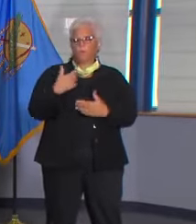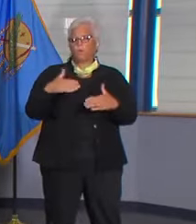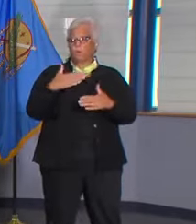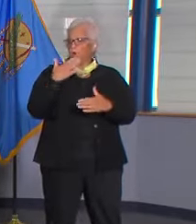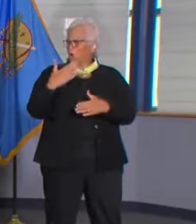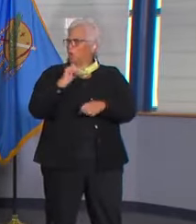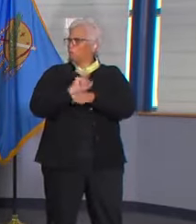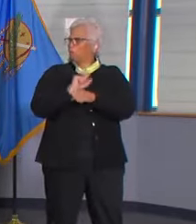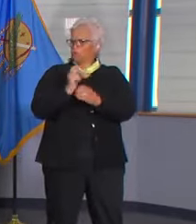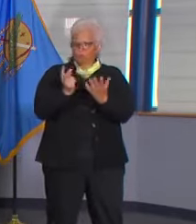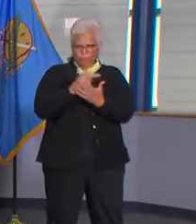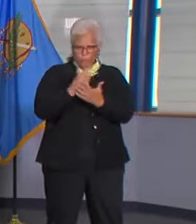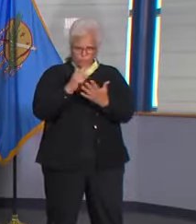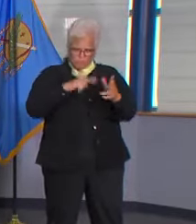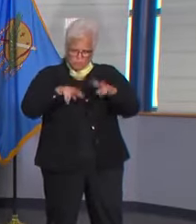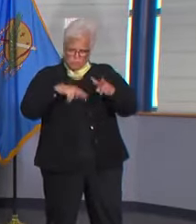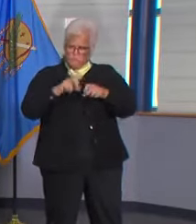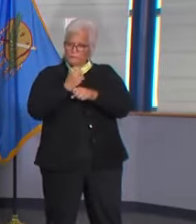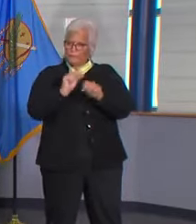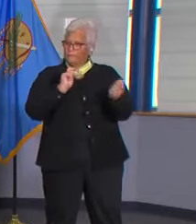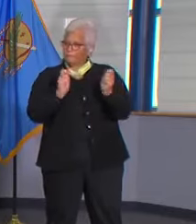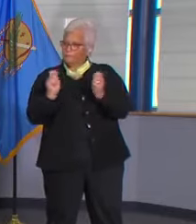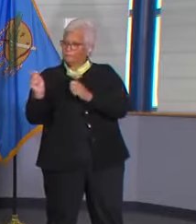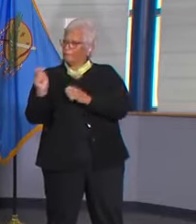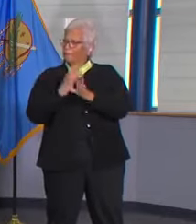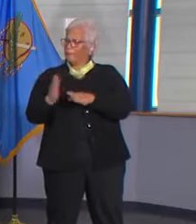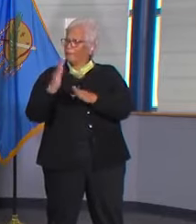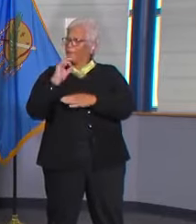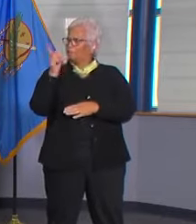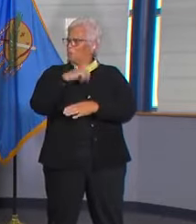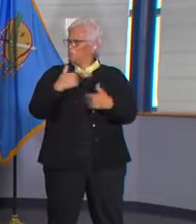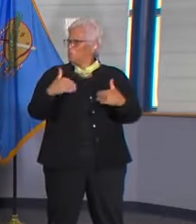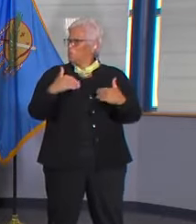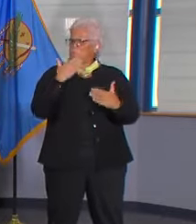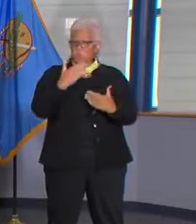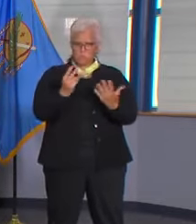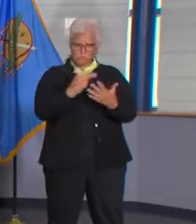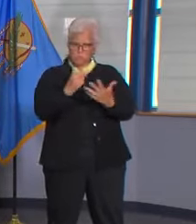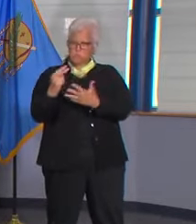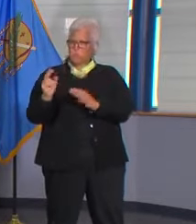the plan to get information out. We're trying to do it the same week. And so most plans have been reviewed. I think we